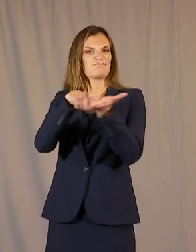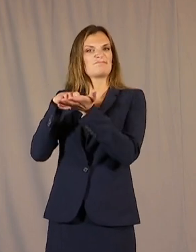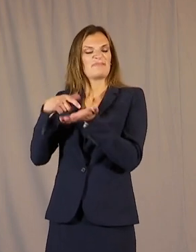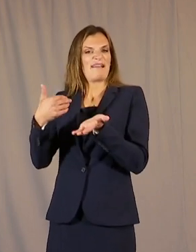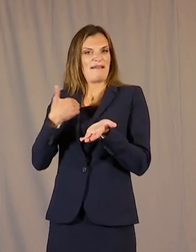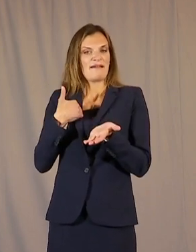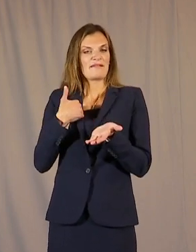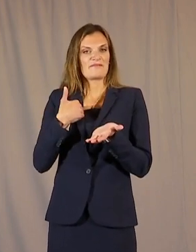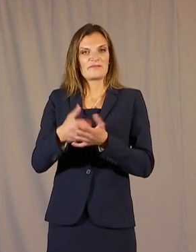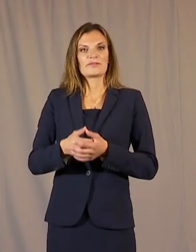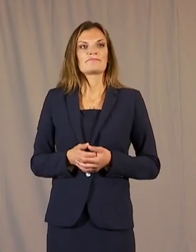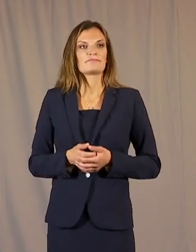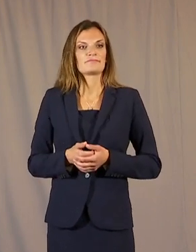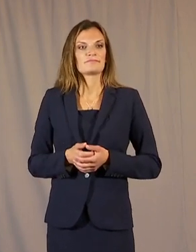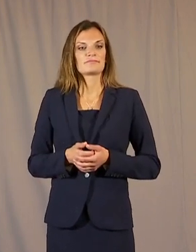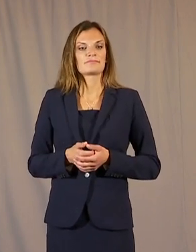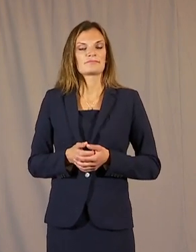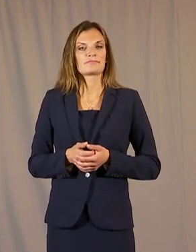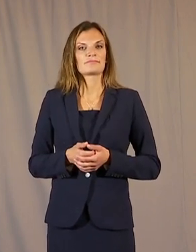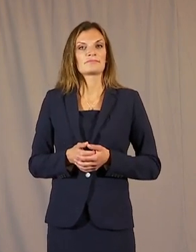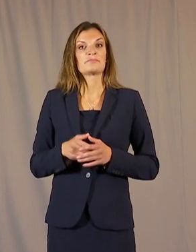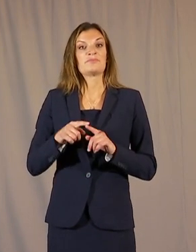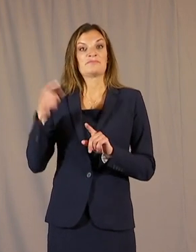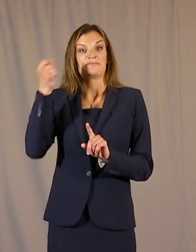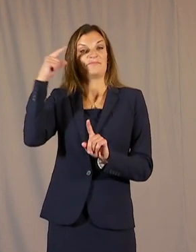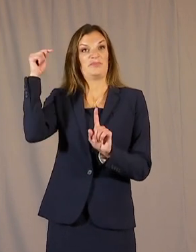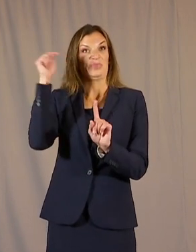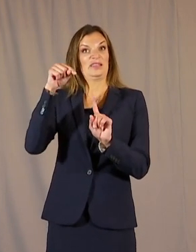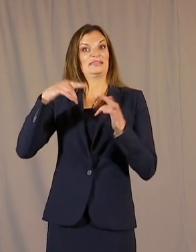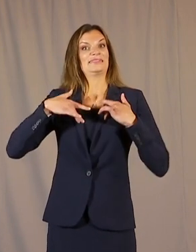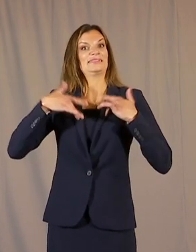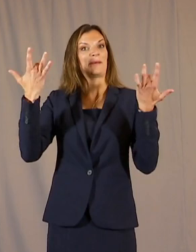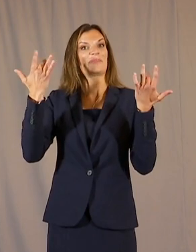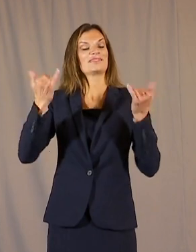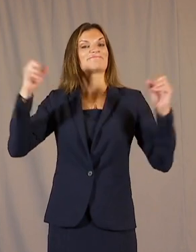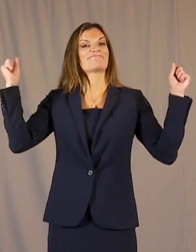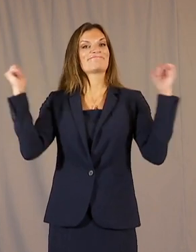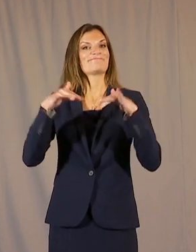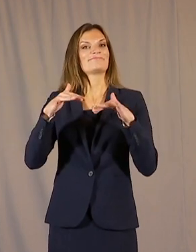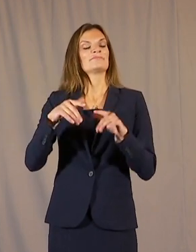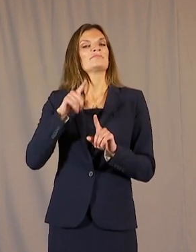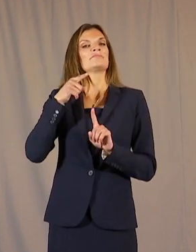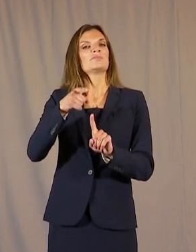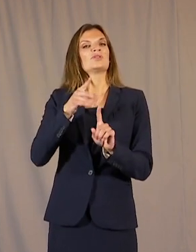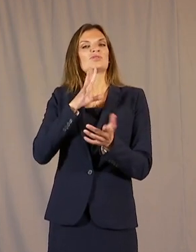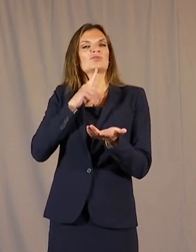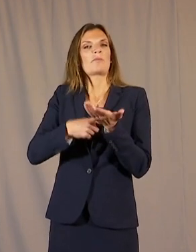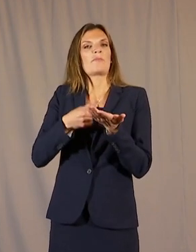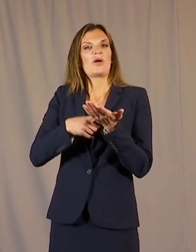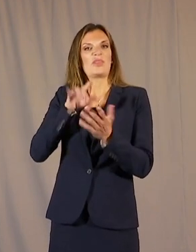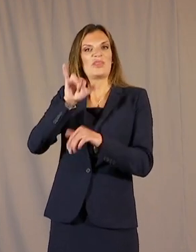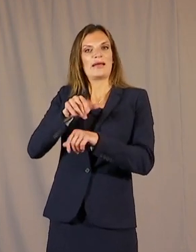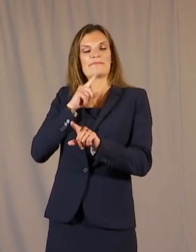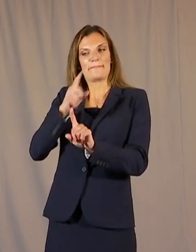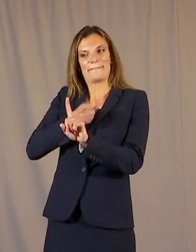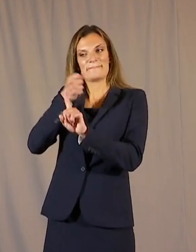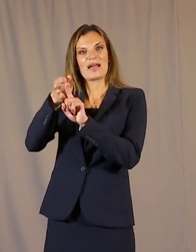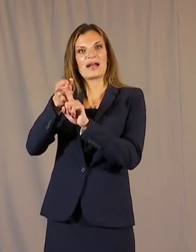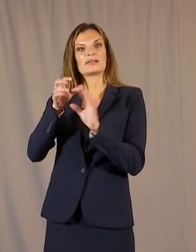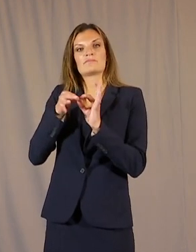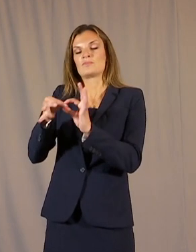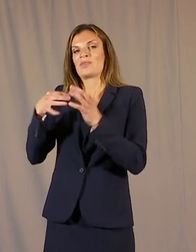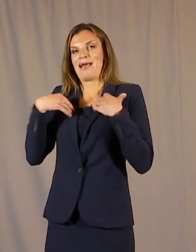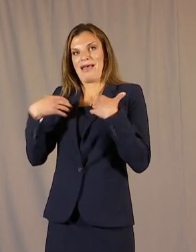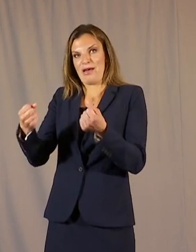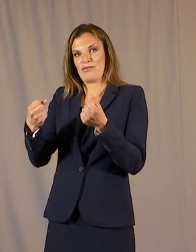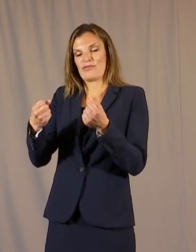However, this summit is shining light on the disparities and the impact, particularly of discrimination on health.